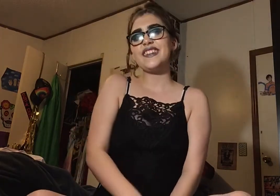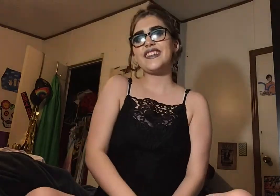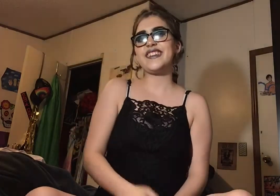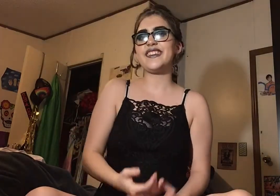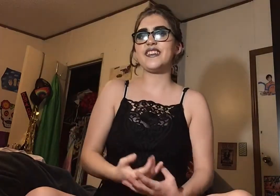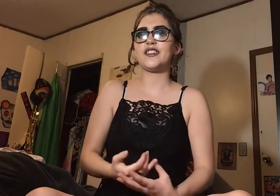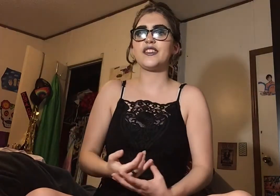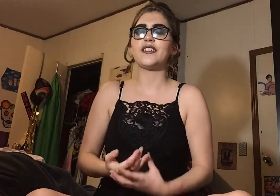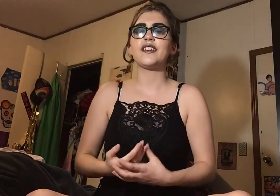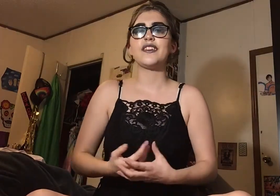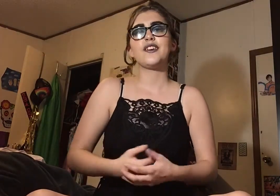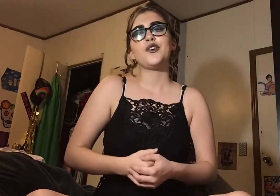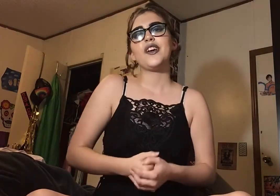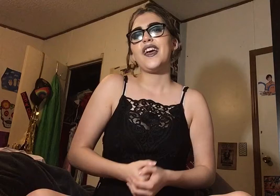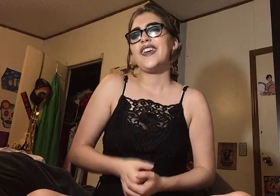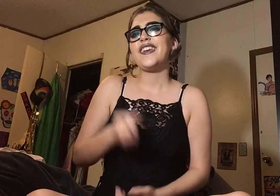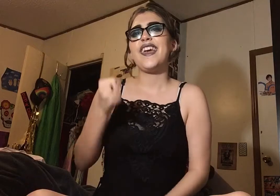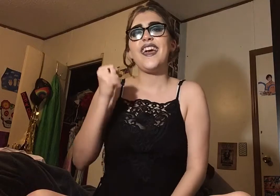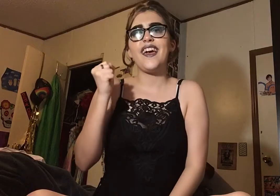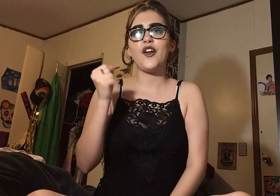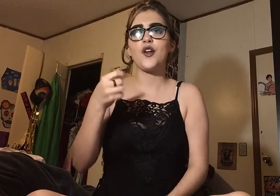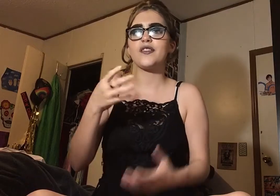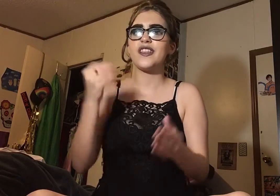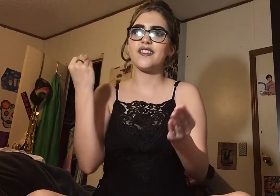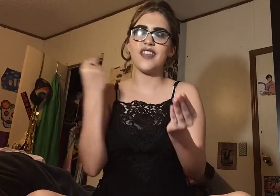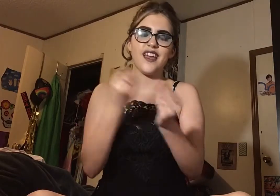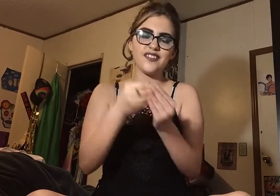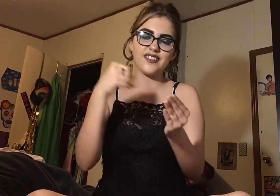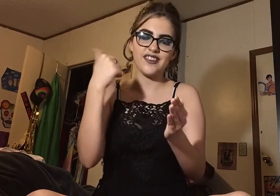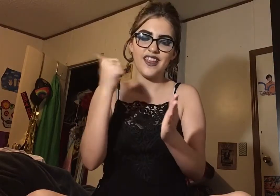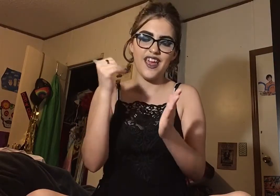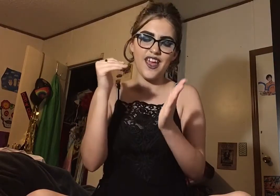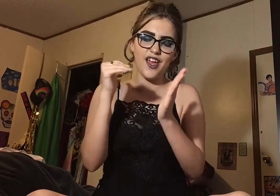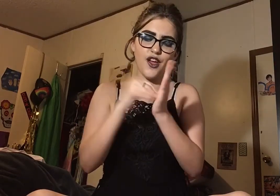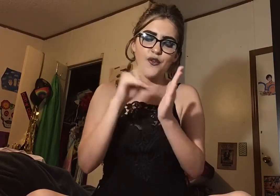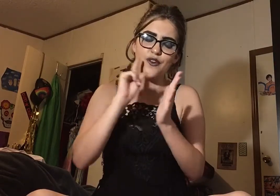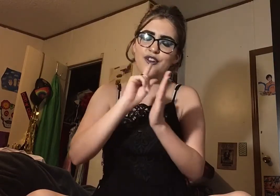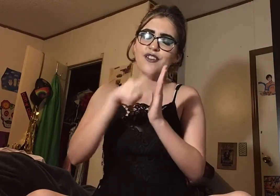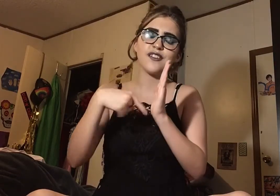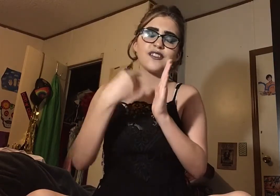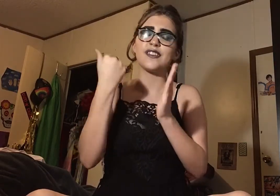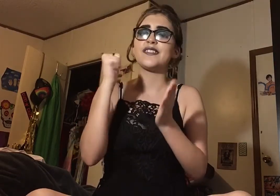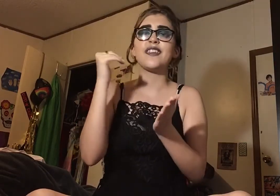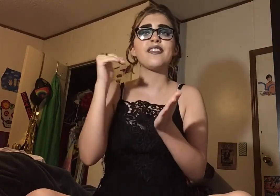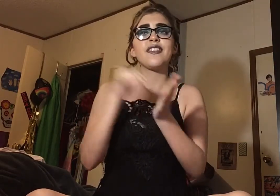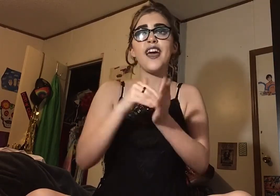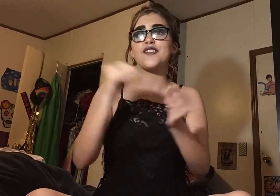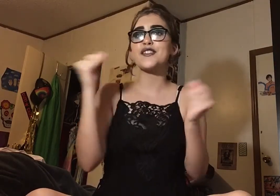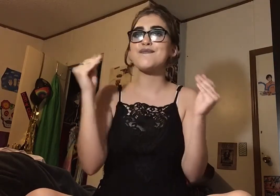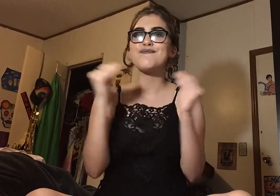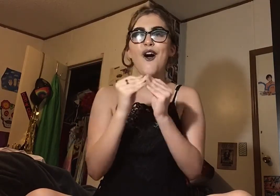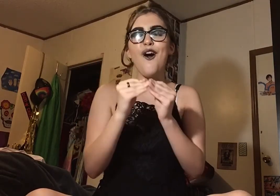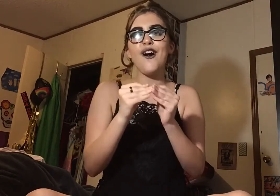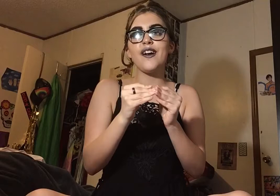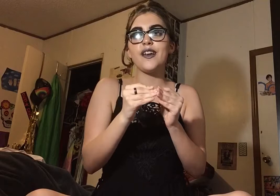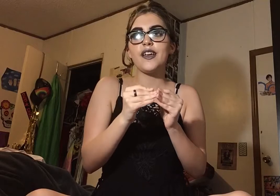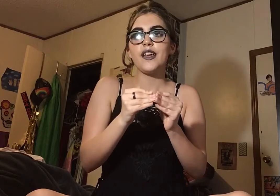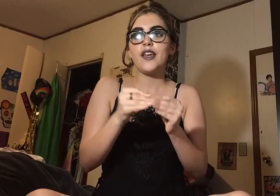curiosity. Oh yeah, I'd spend 10,000 hours and 10,000 more. Oh,